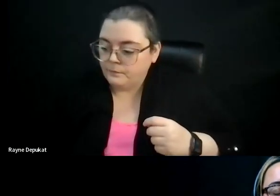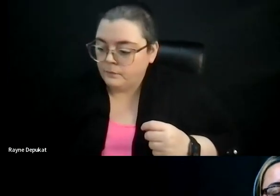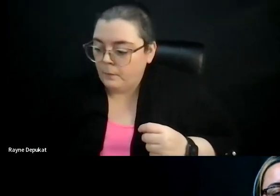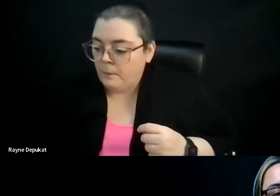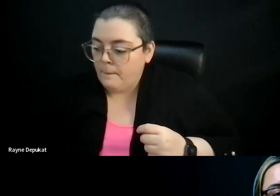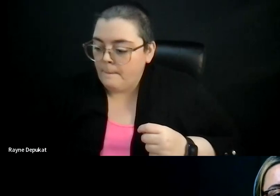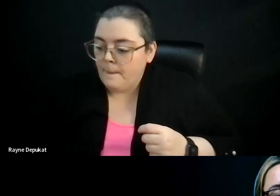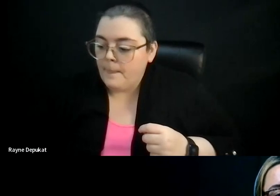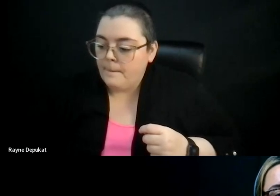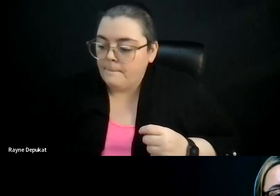shared.